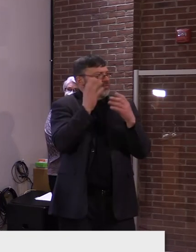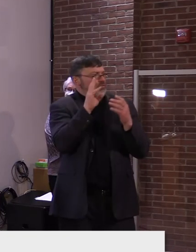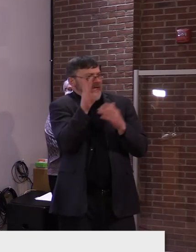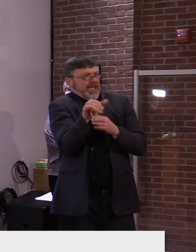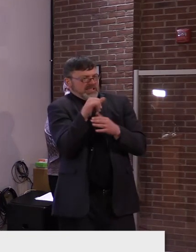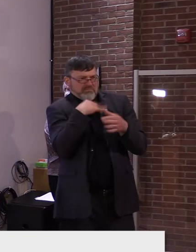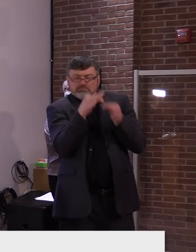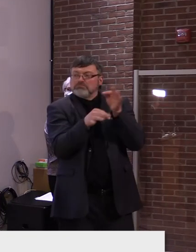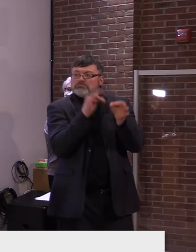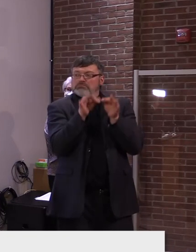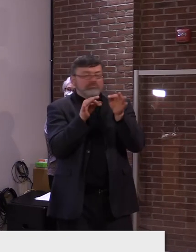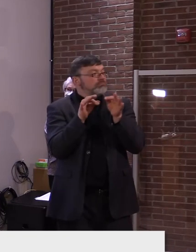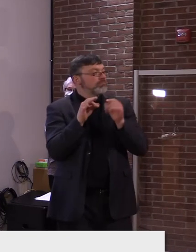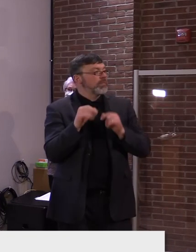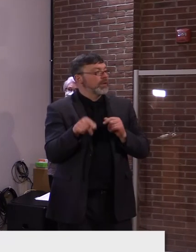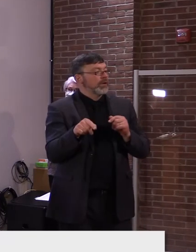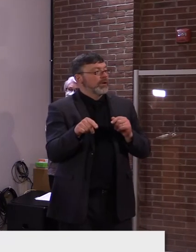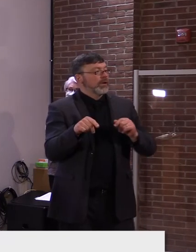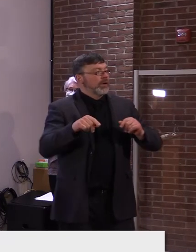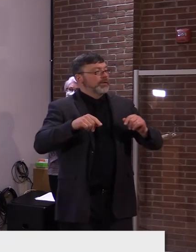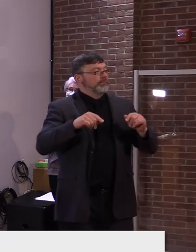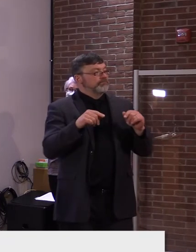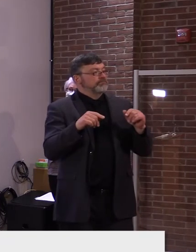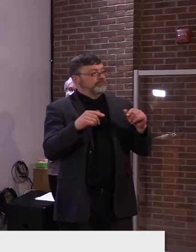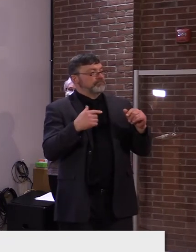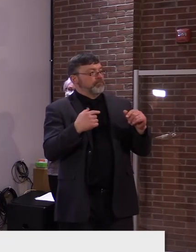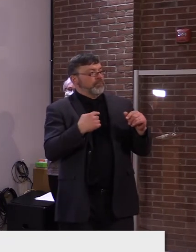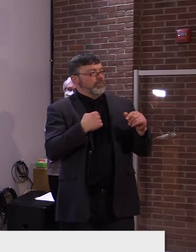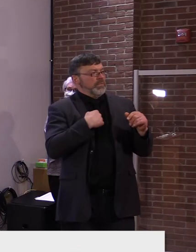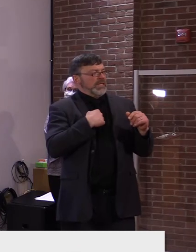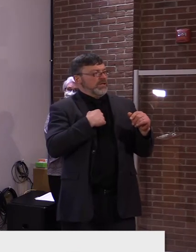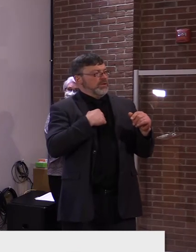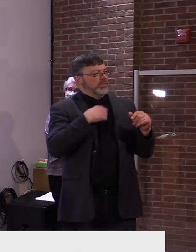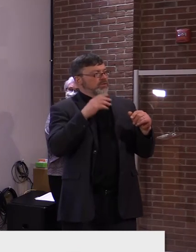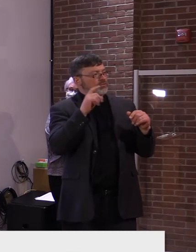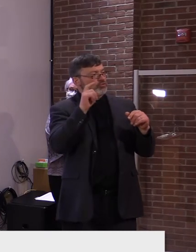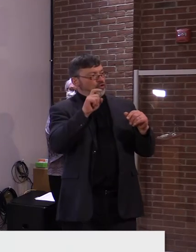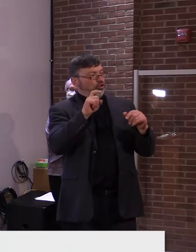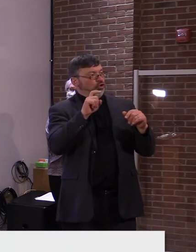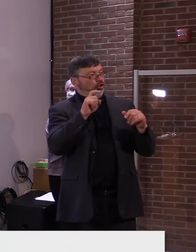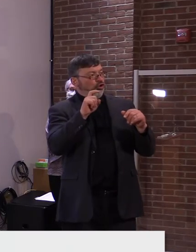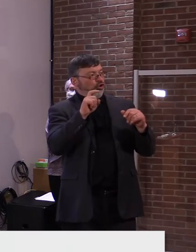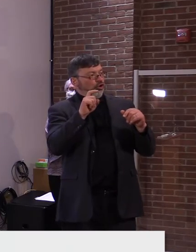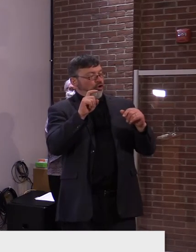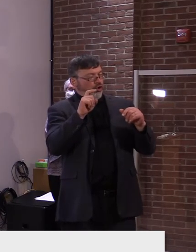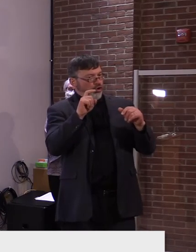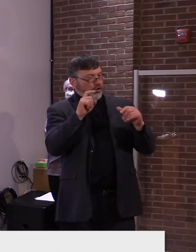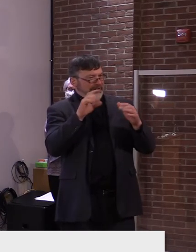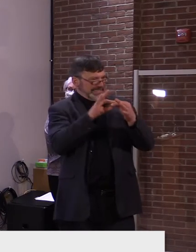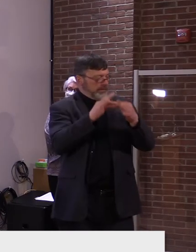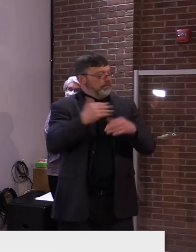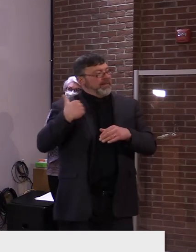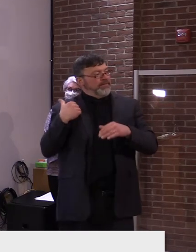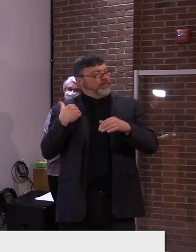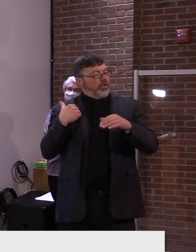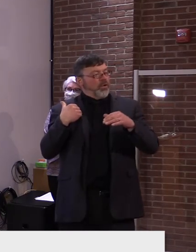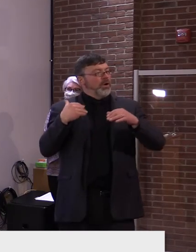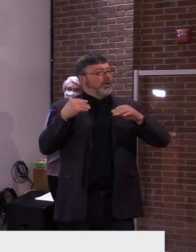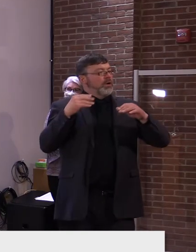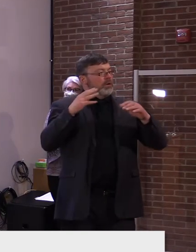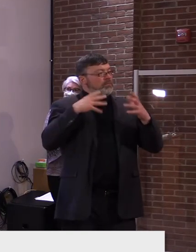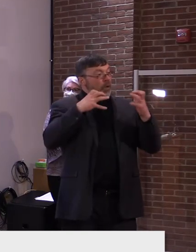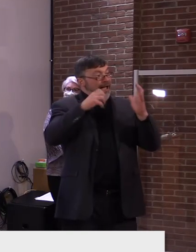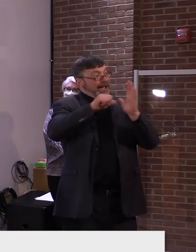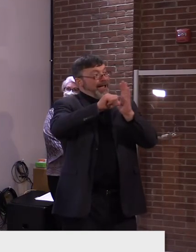missed repeating what we say a lot in these media briefings about our goal. Our goal from the